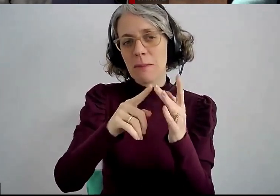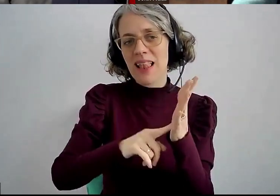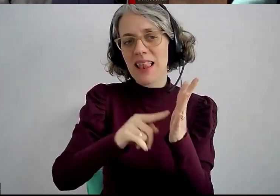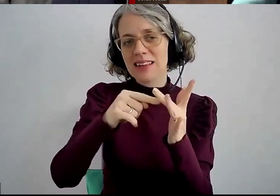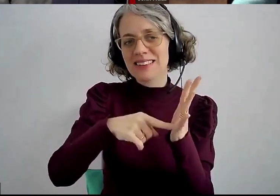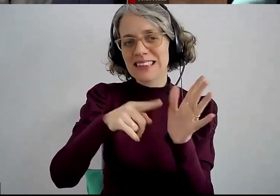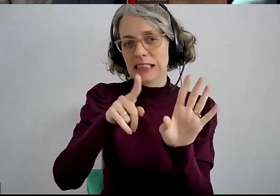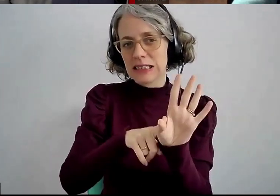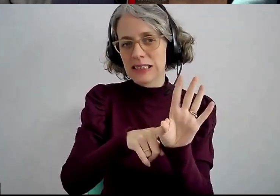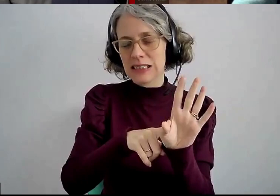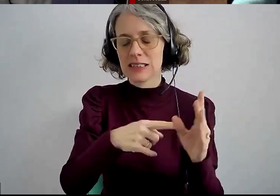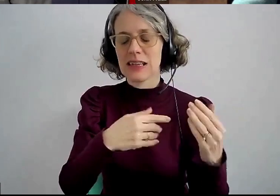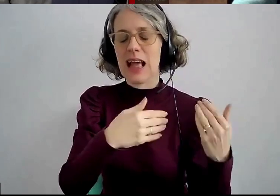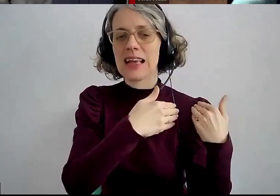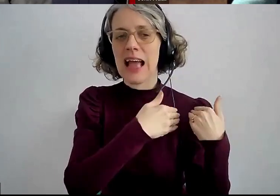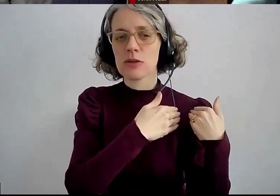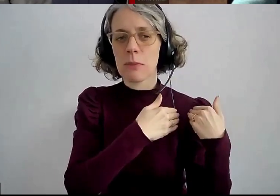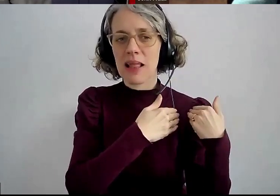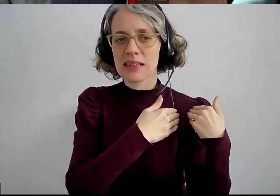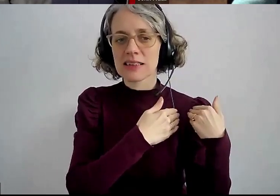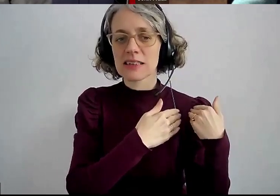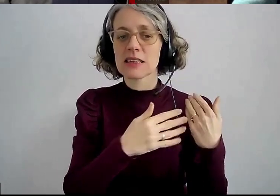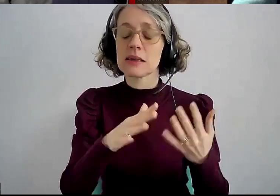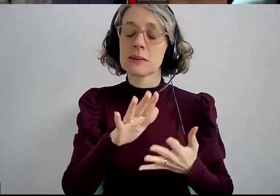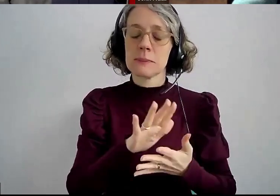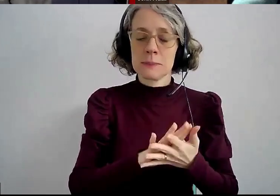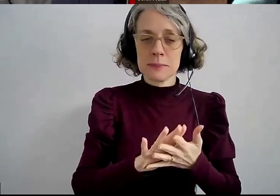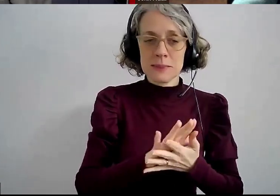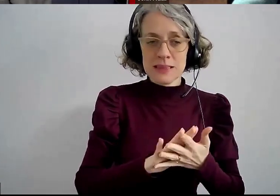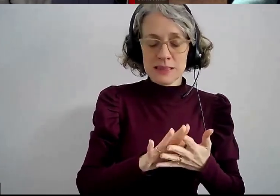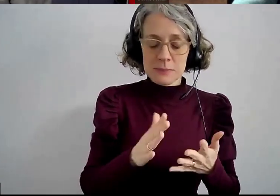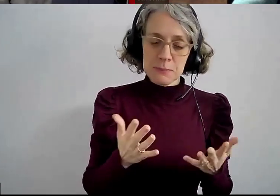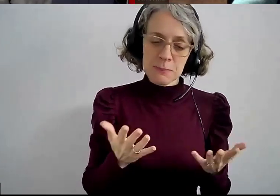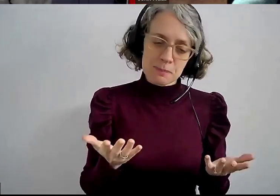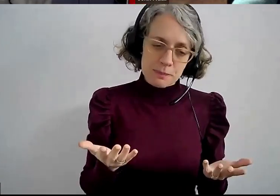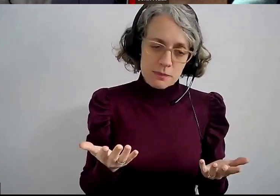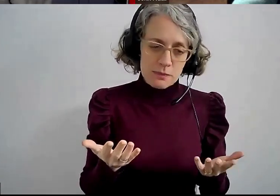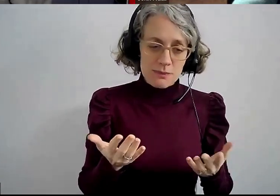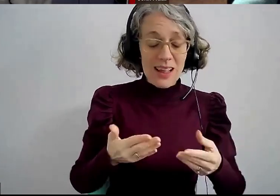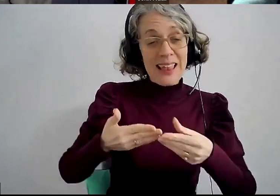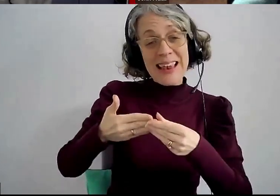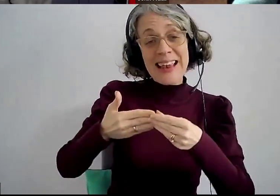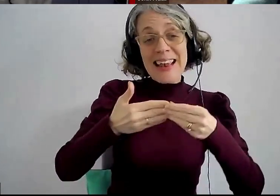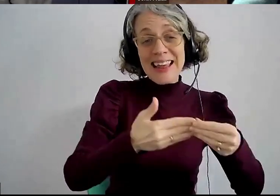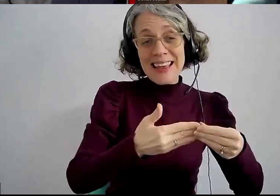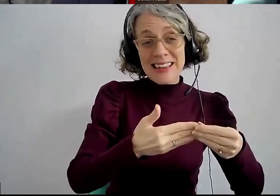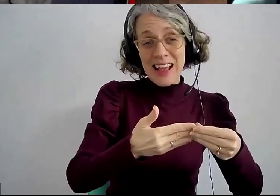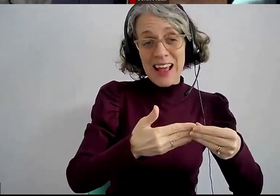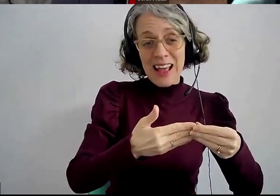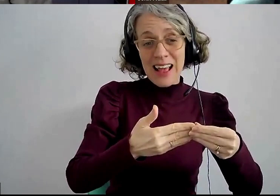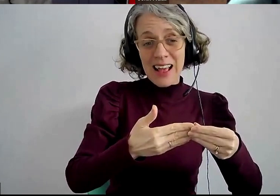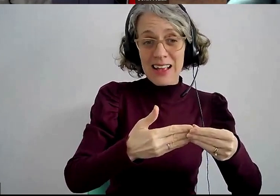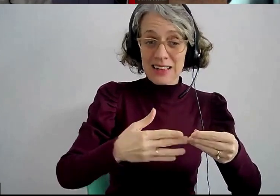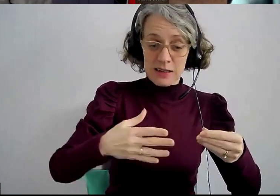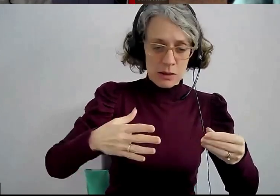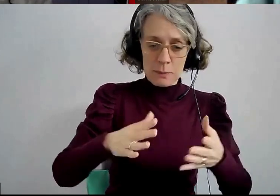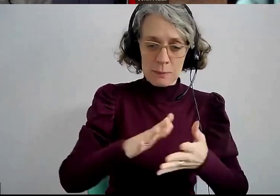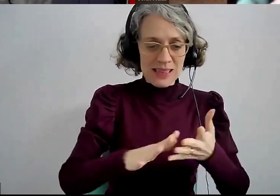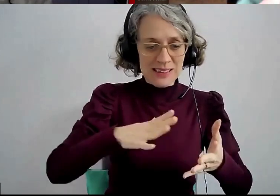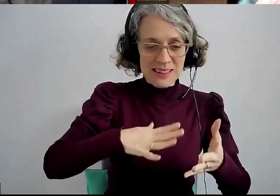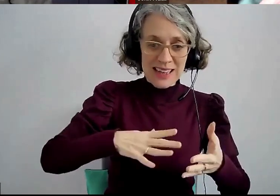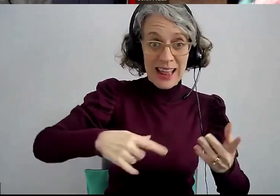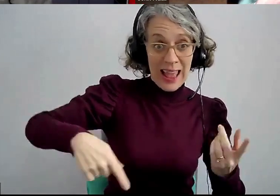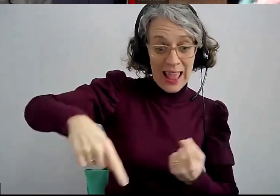The basic idea, you're a leader, is you need everybody in the team,